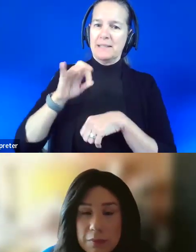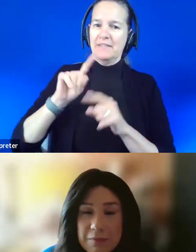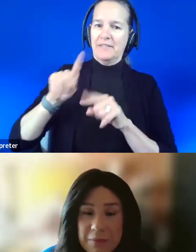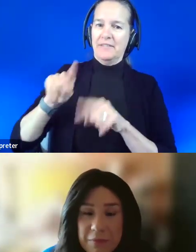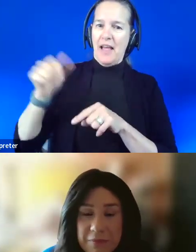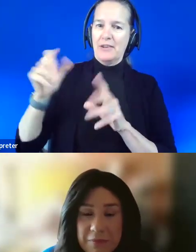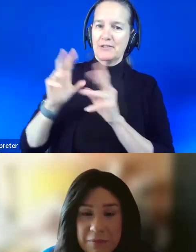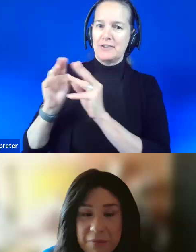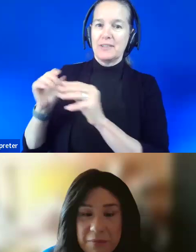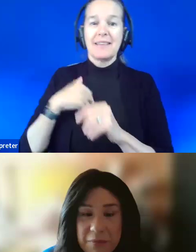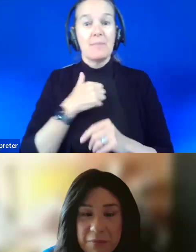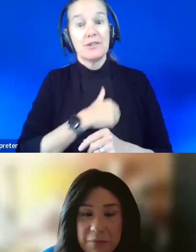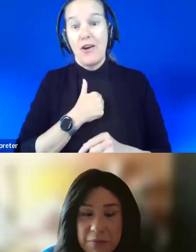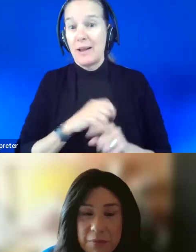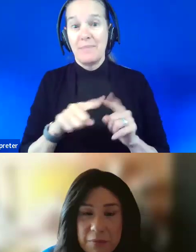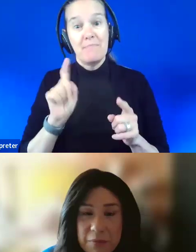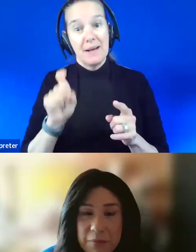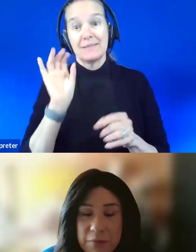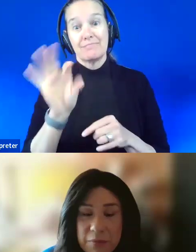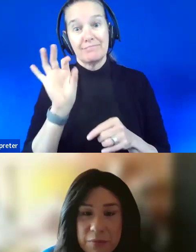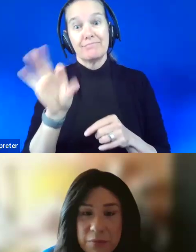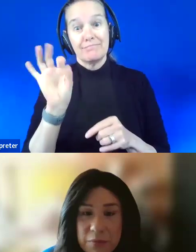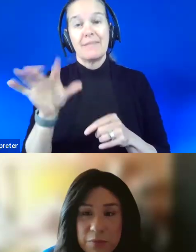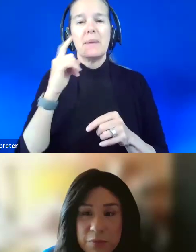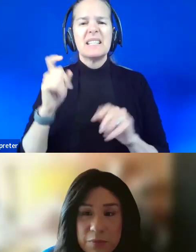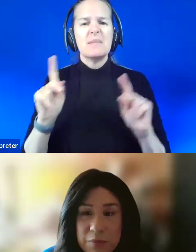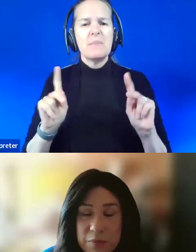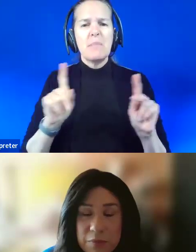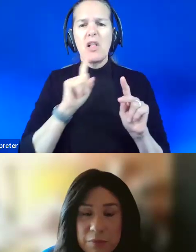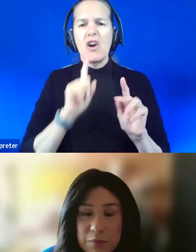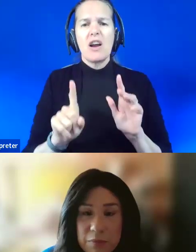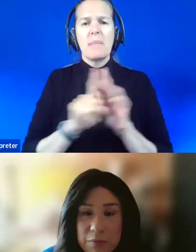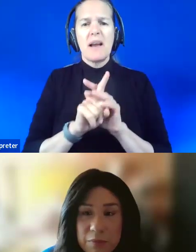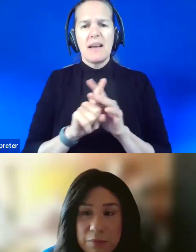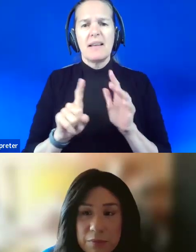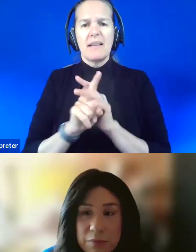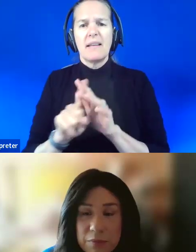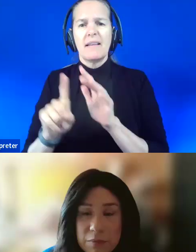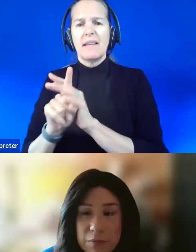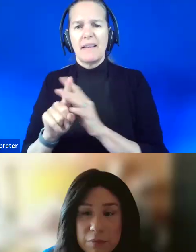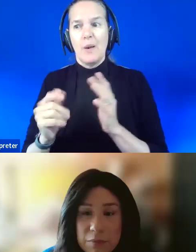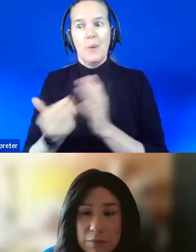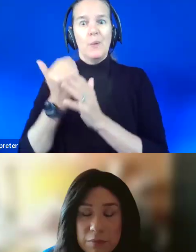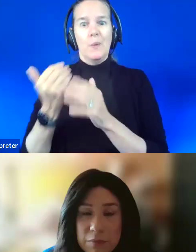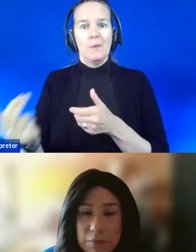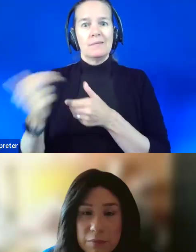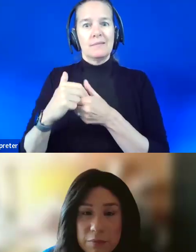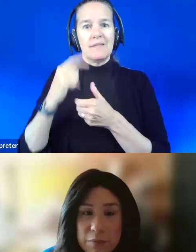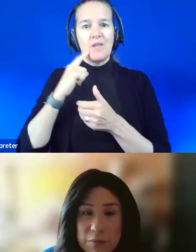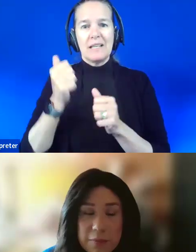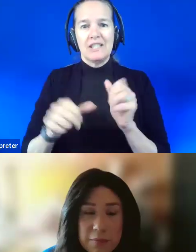am very sorry, but we are having people that are popping in new for each session, so it's kind of